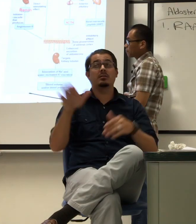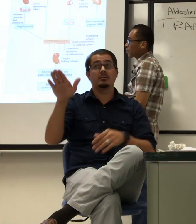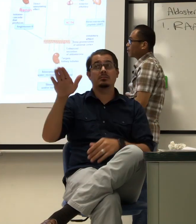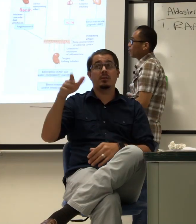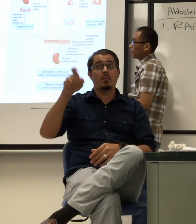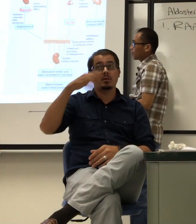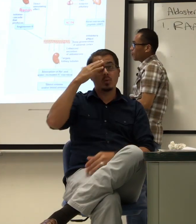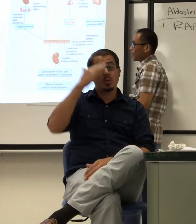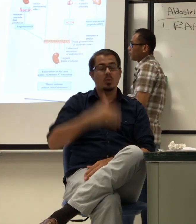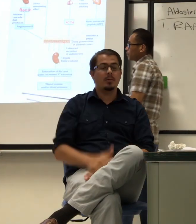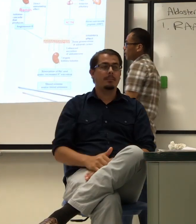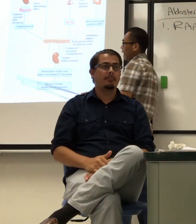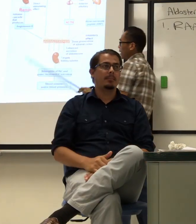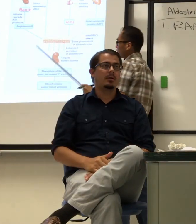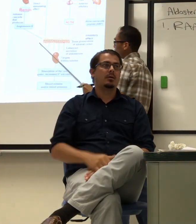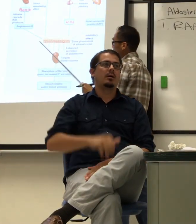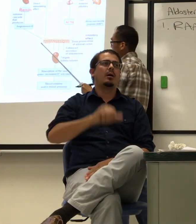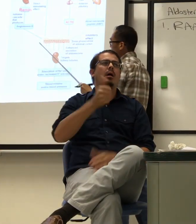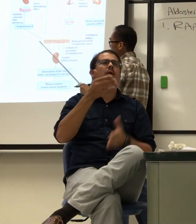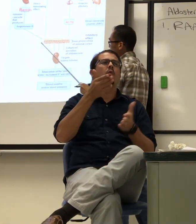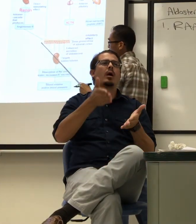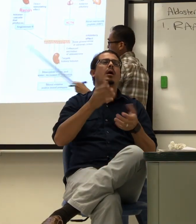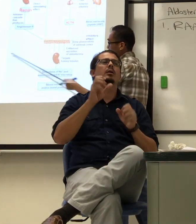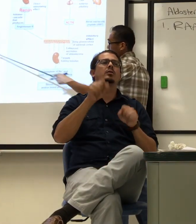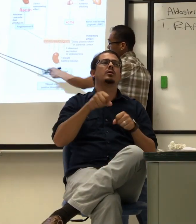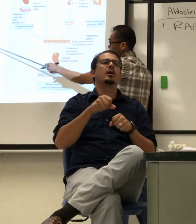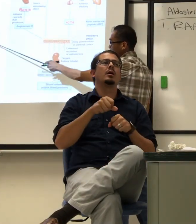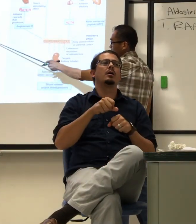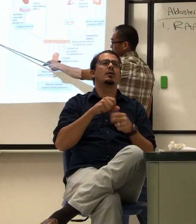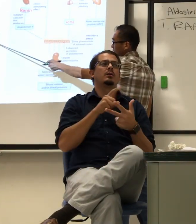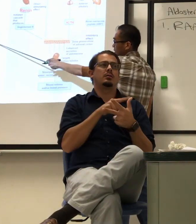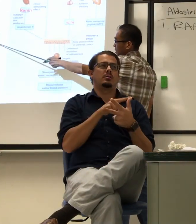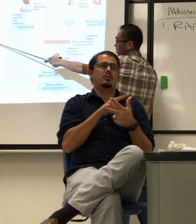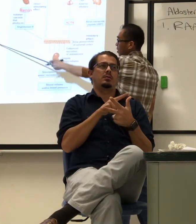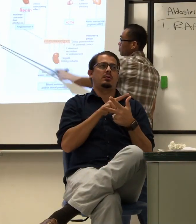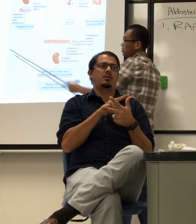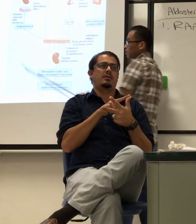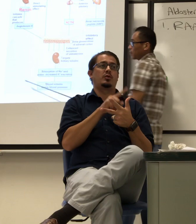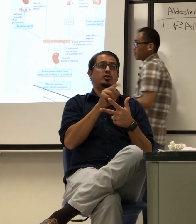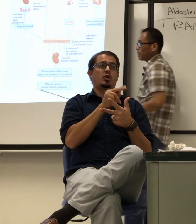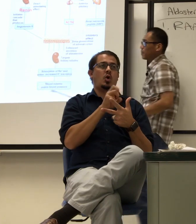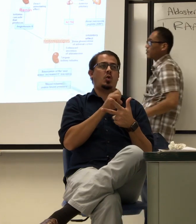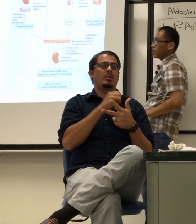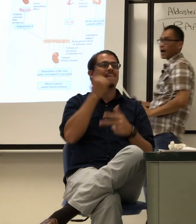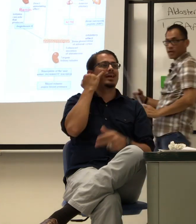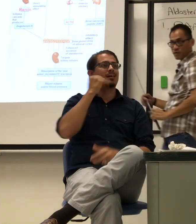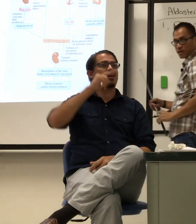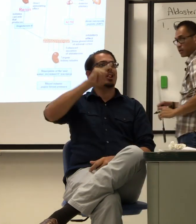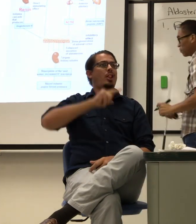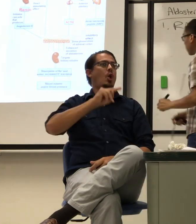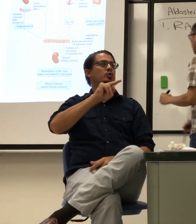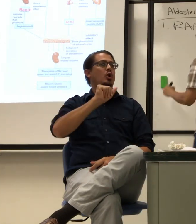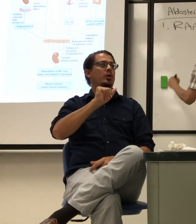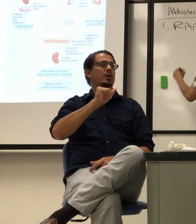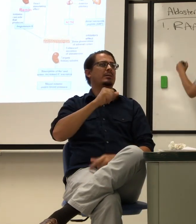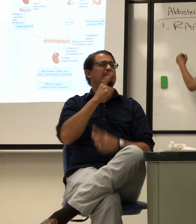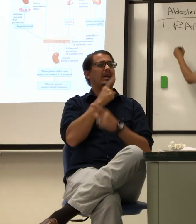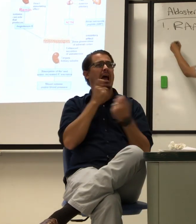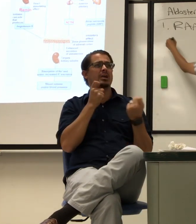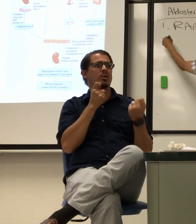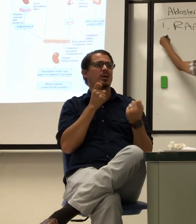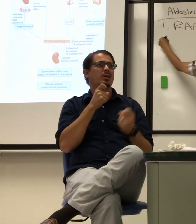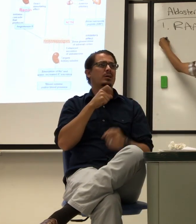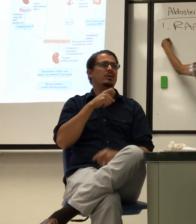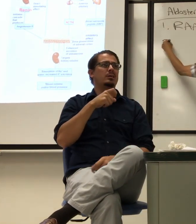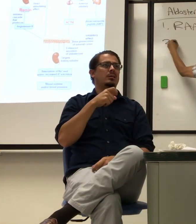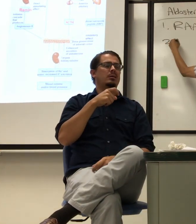that. Another way you can act on the zona glomerulosa is low sodium. Maybe you're dehydrated, you've lost